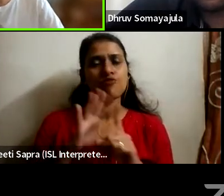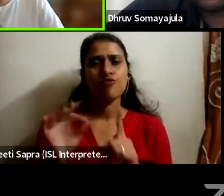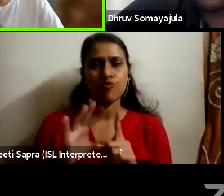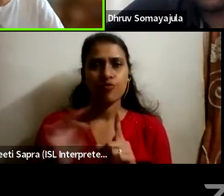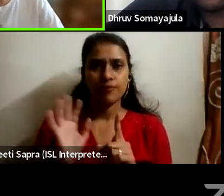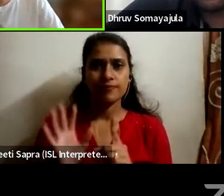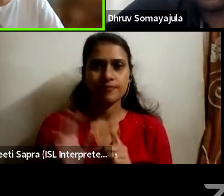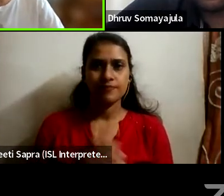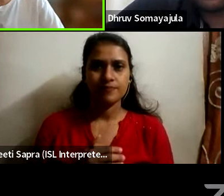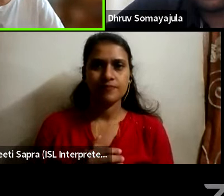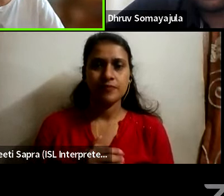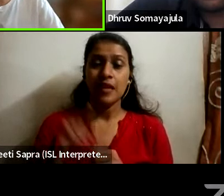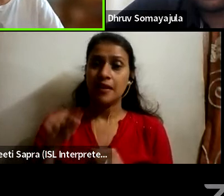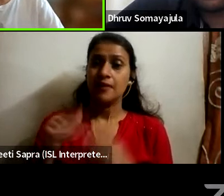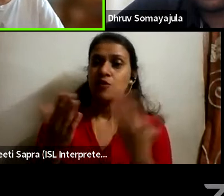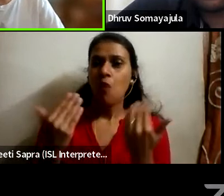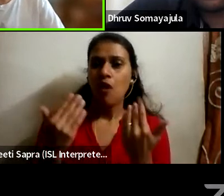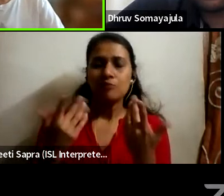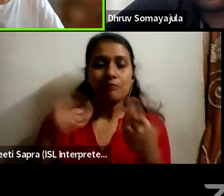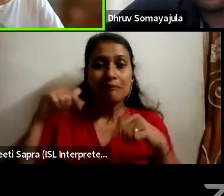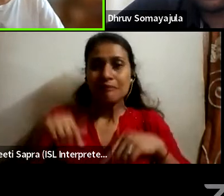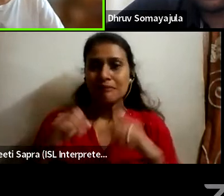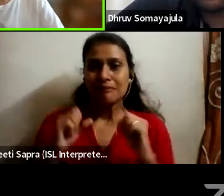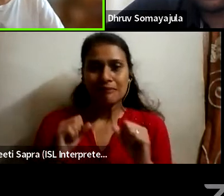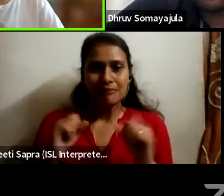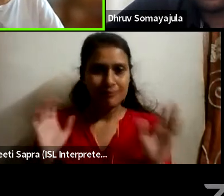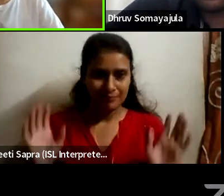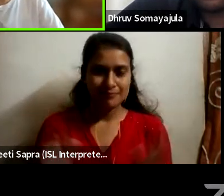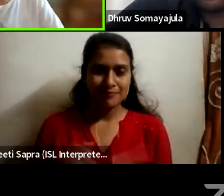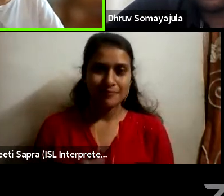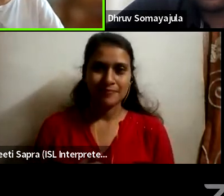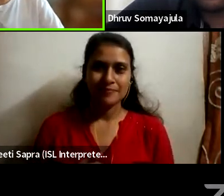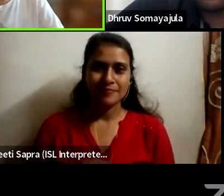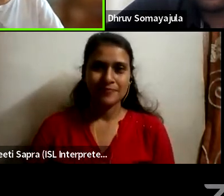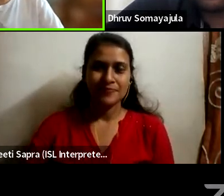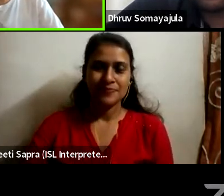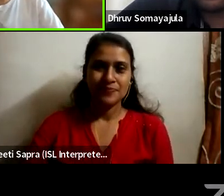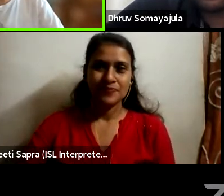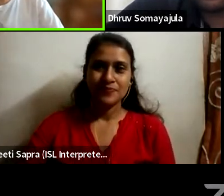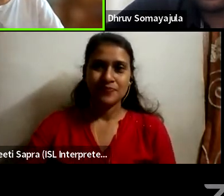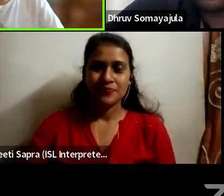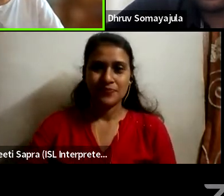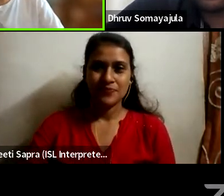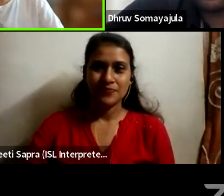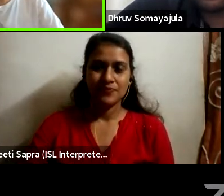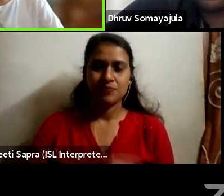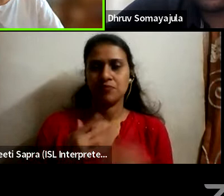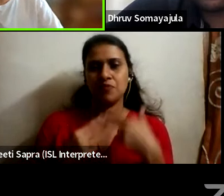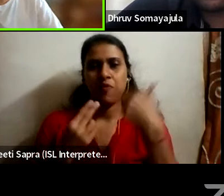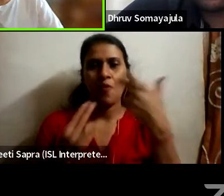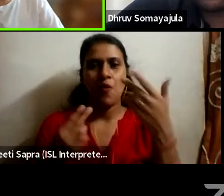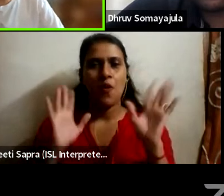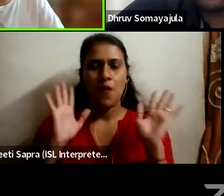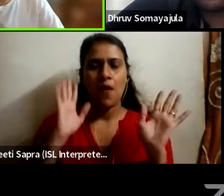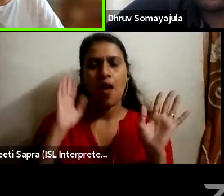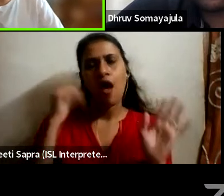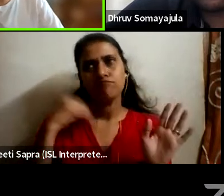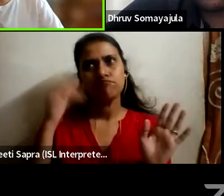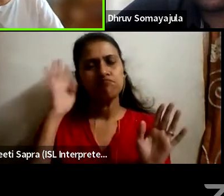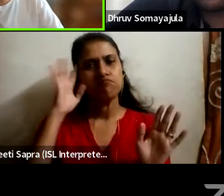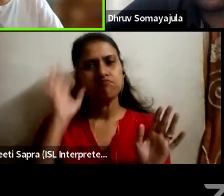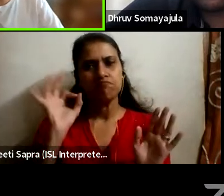because it's possibly impossible to do that. And so I think those three things would be my sort of key messages, which is